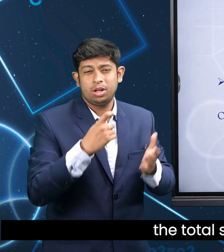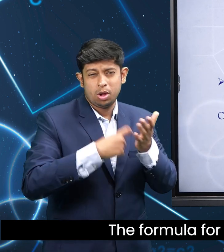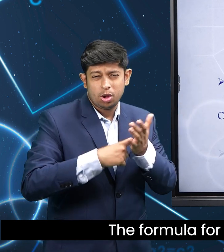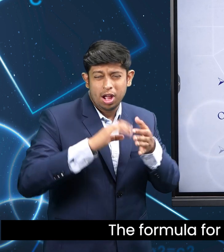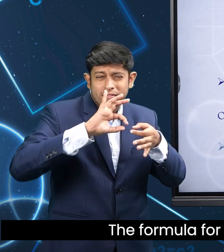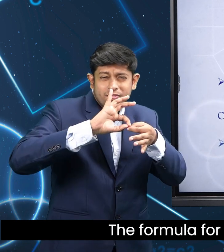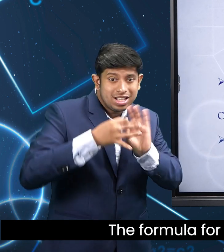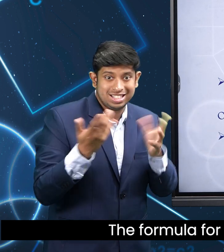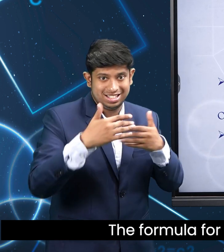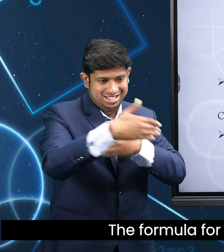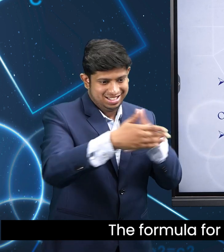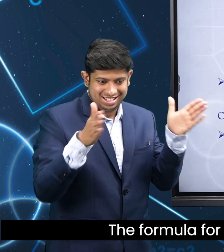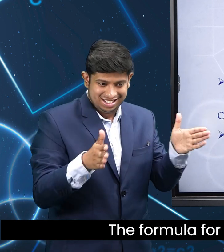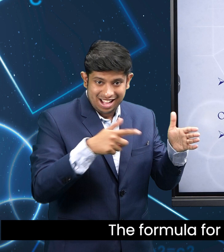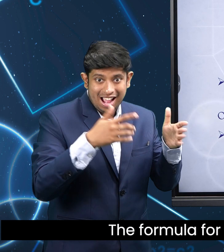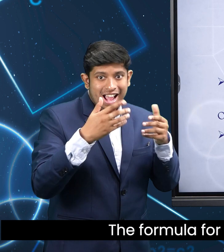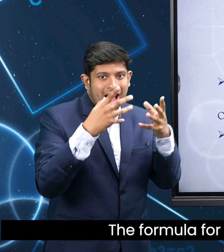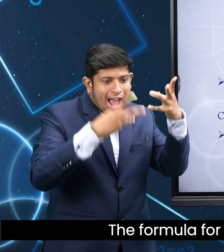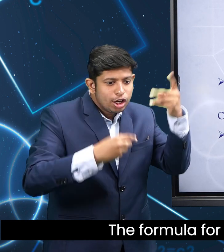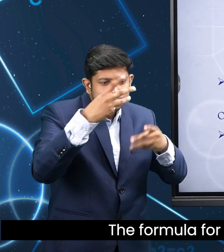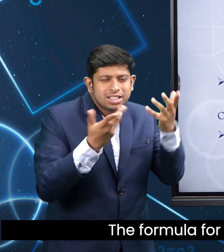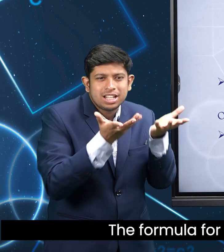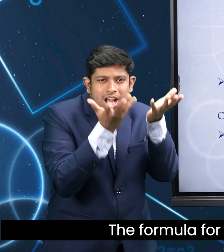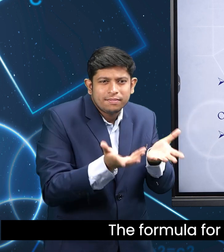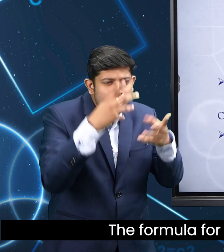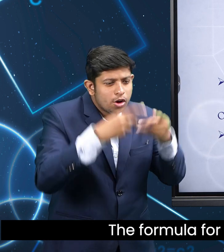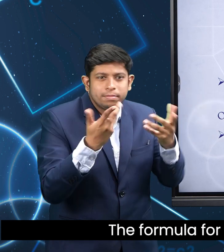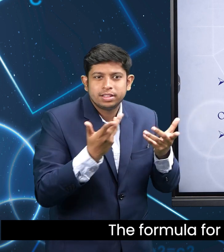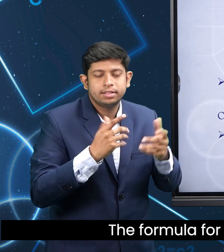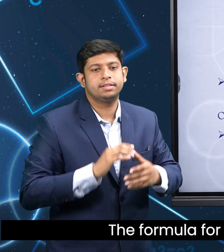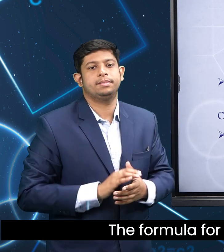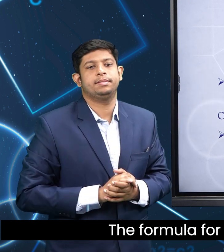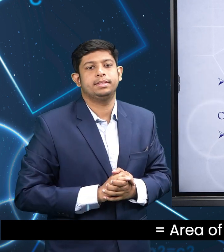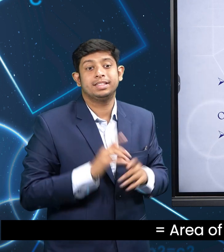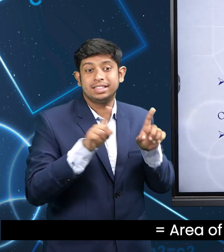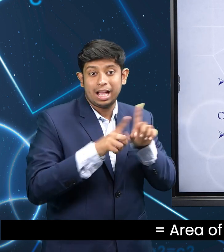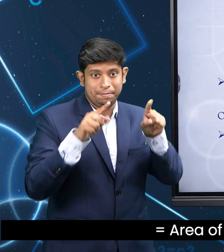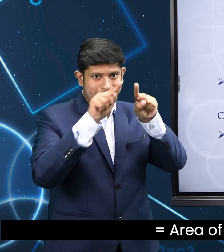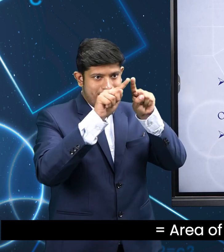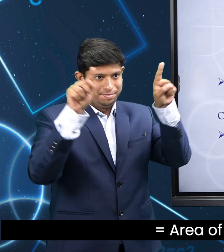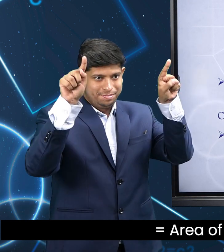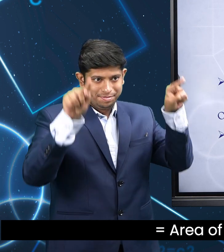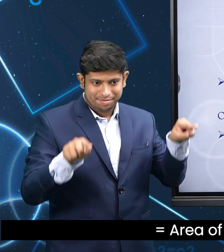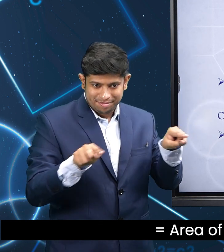The formula for calculating the volume of a cuboid is equal to area of rectangle into